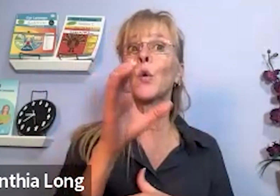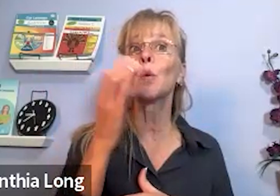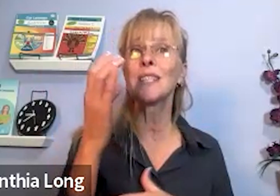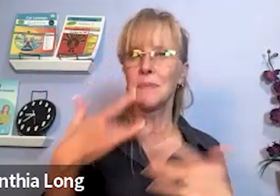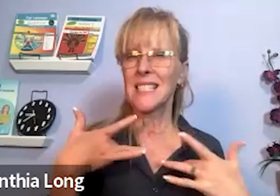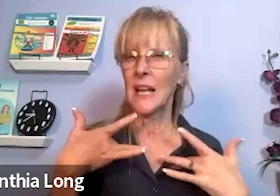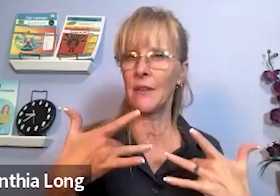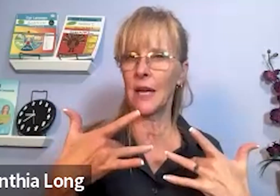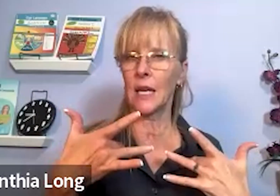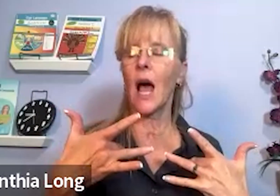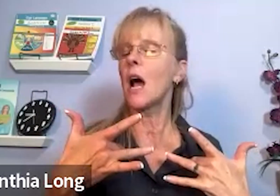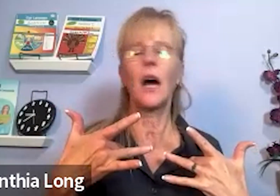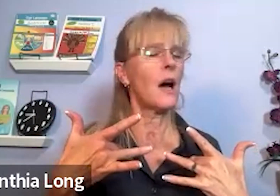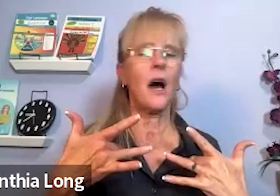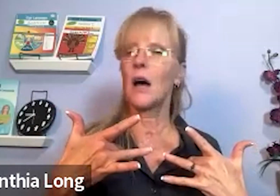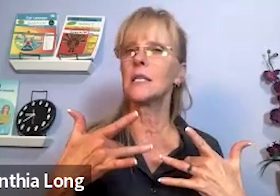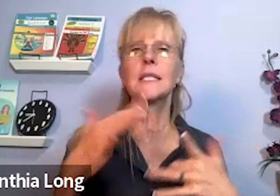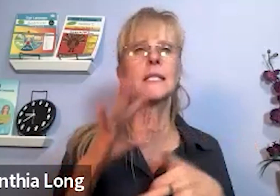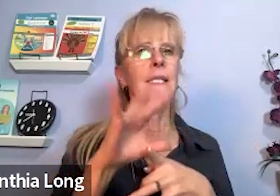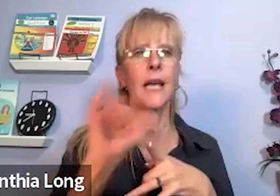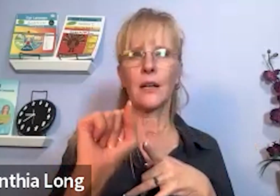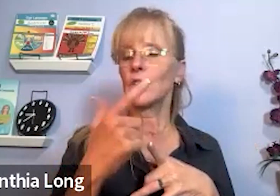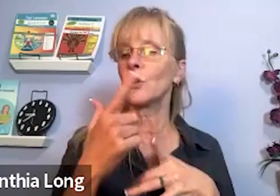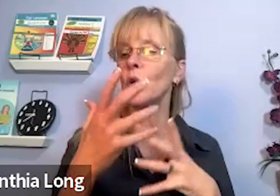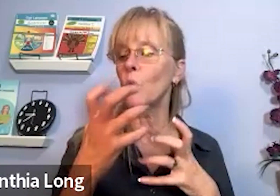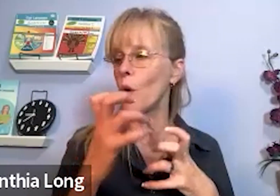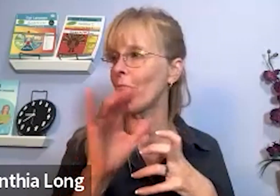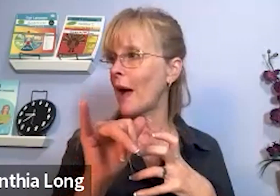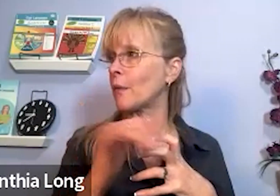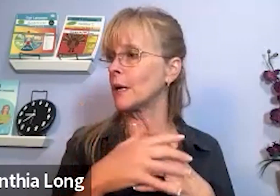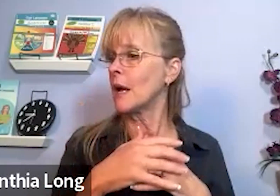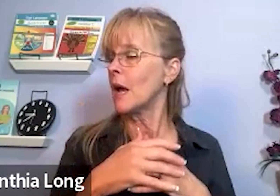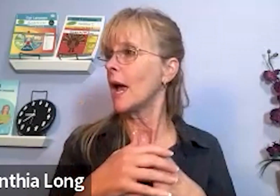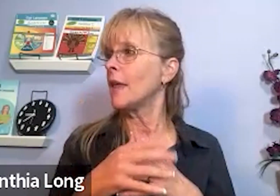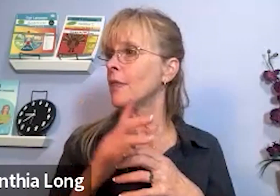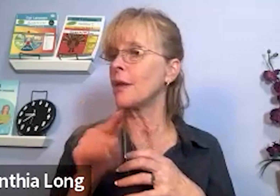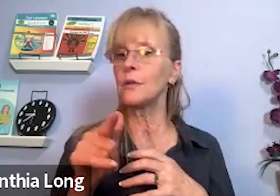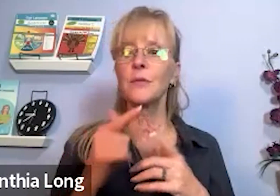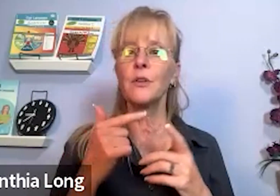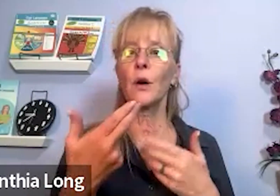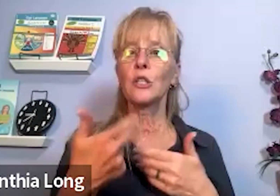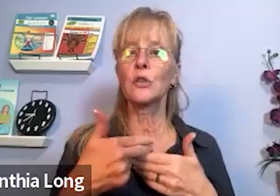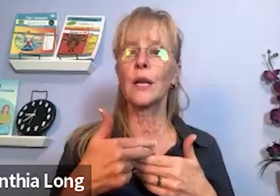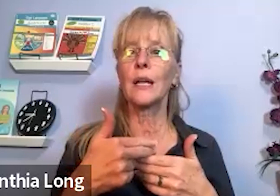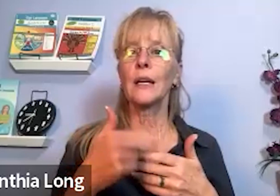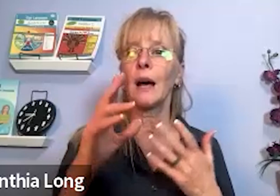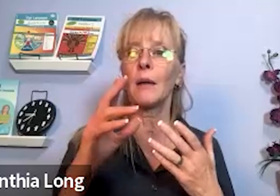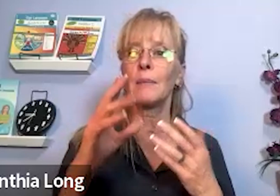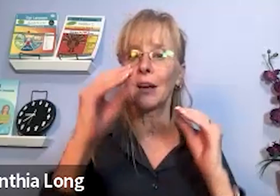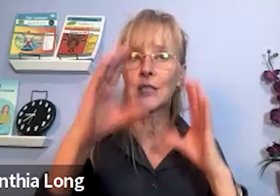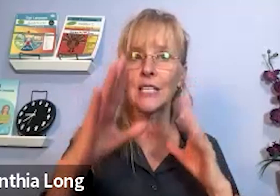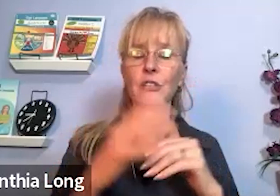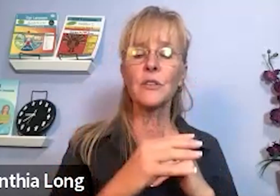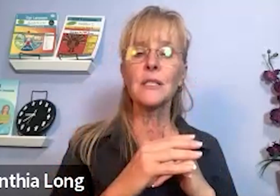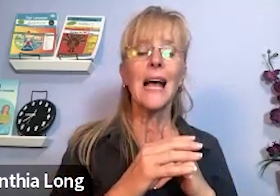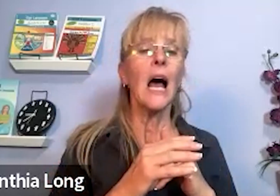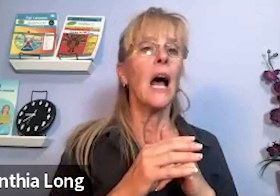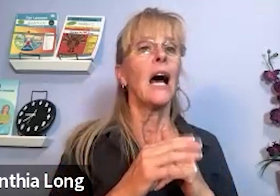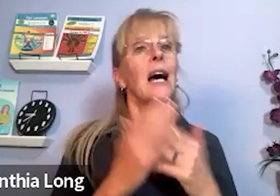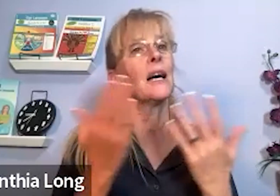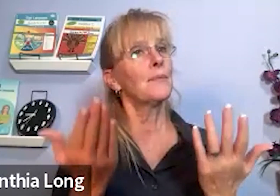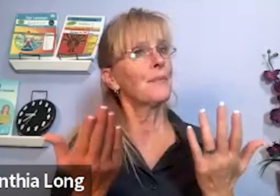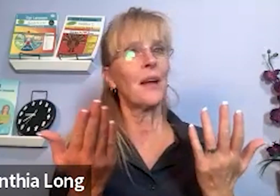a Christmas event. Stellar. You're going to want that one. And those of you who are joining that are